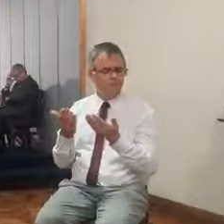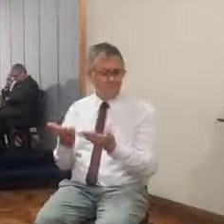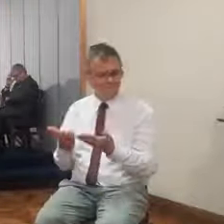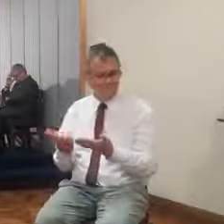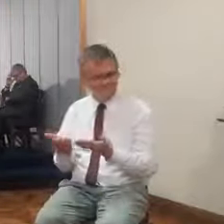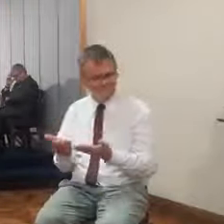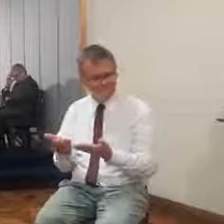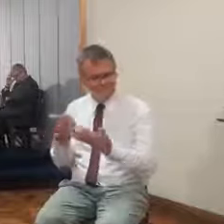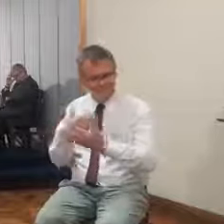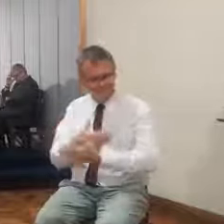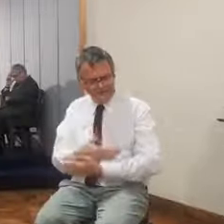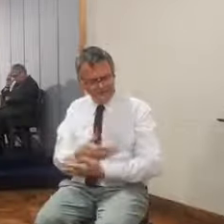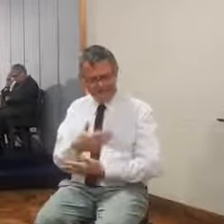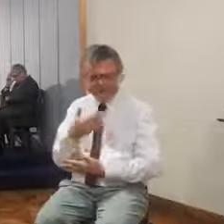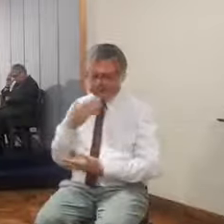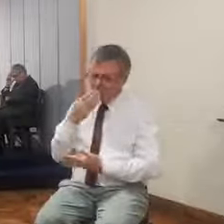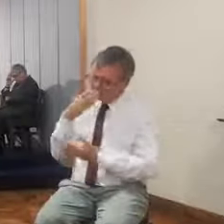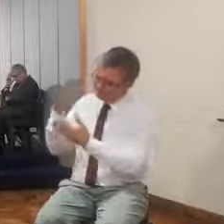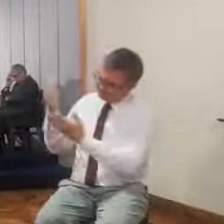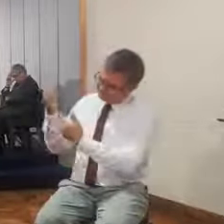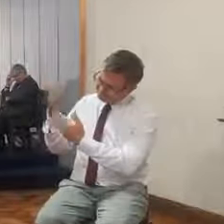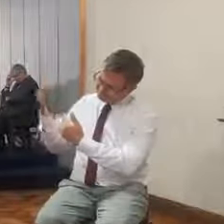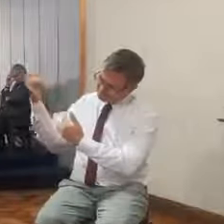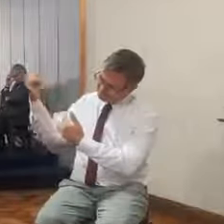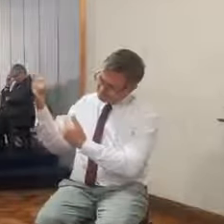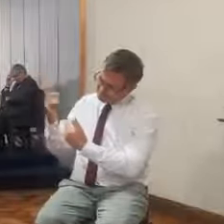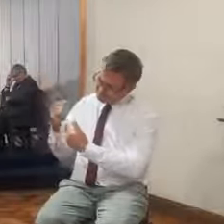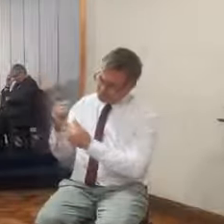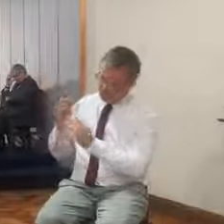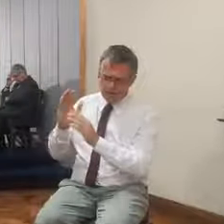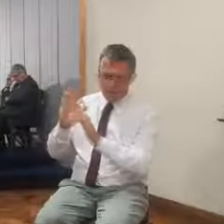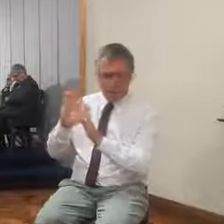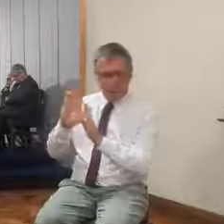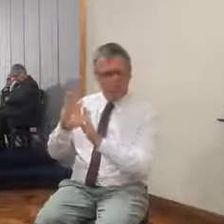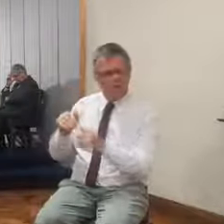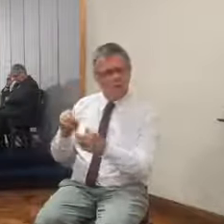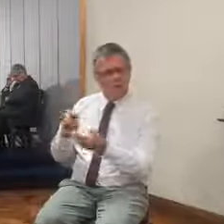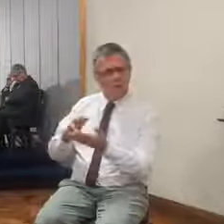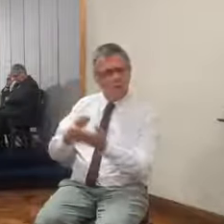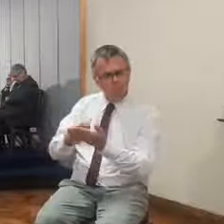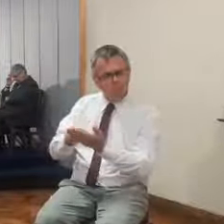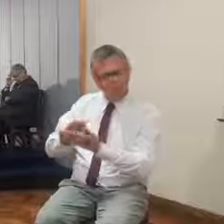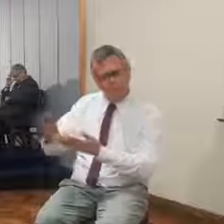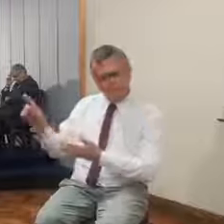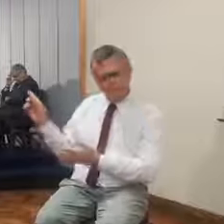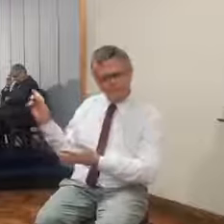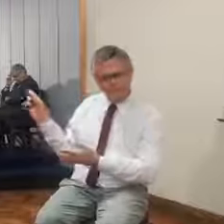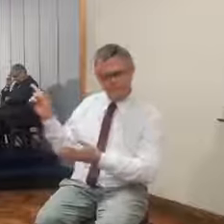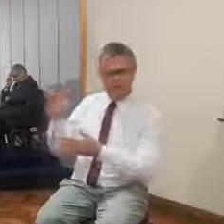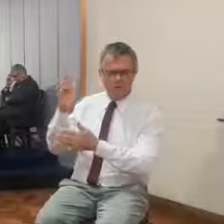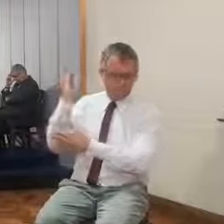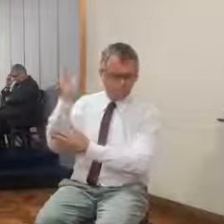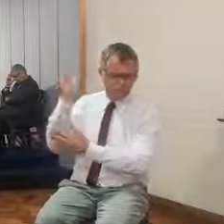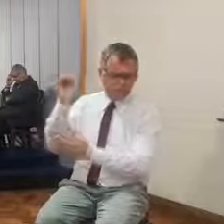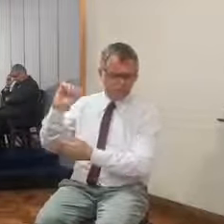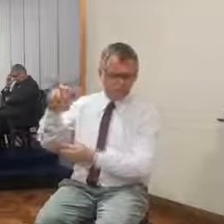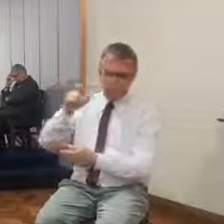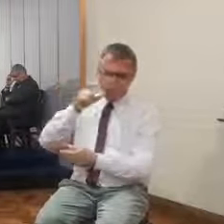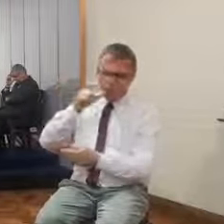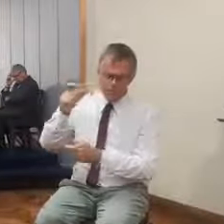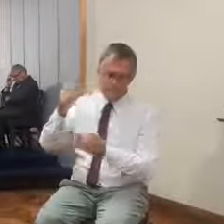that thou will come down upon thy servant as he opens thy word. Our gracious God, and as he